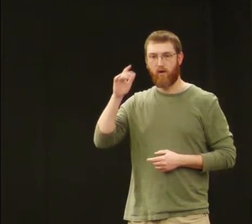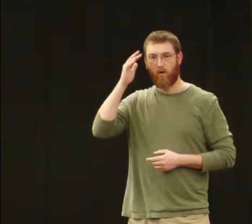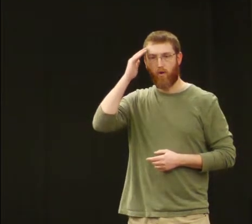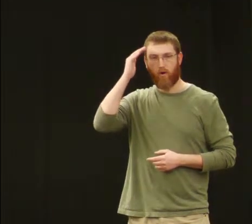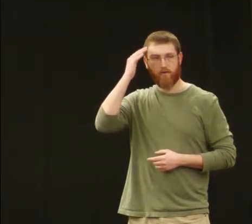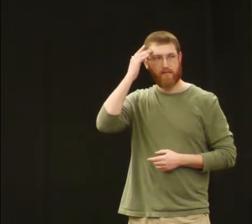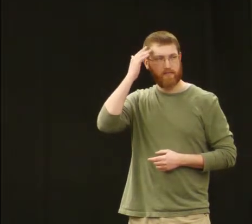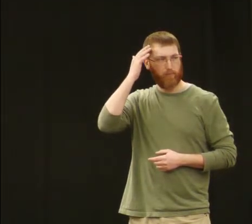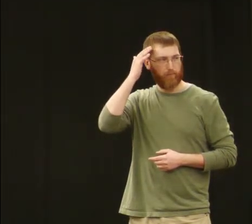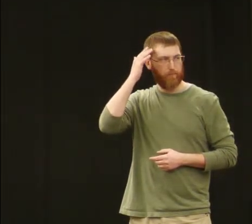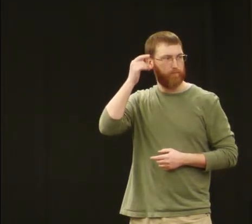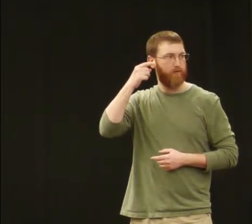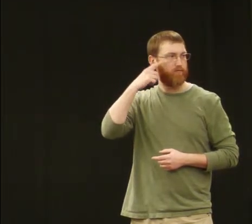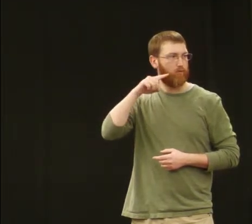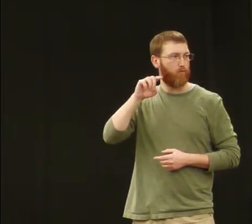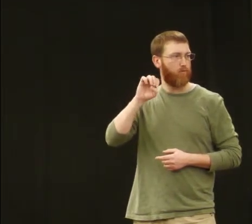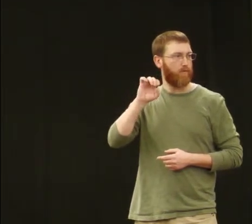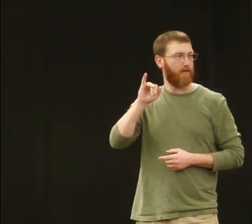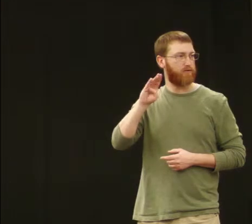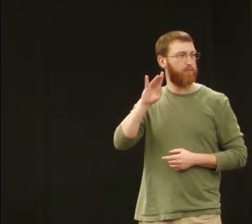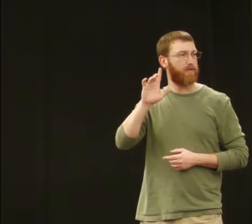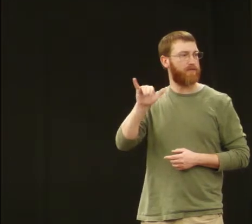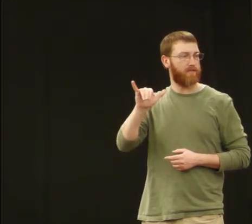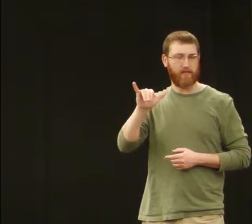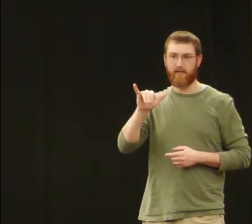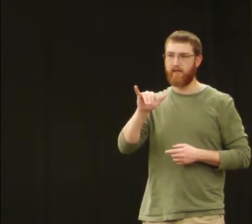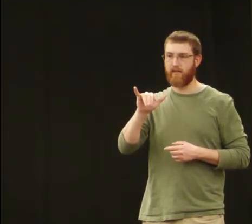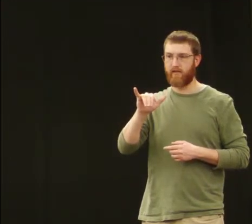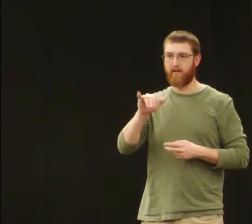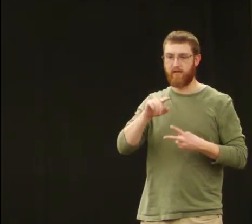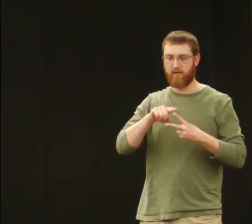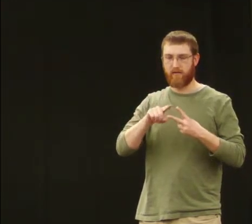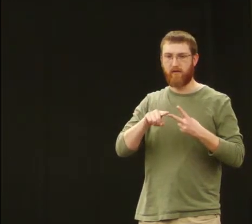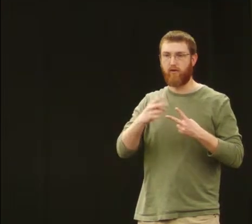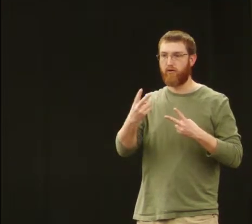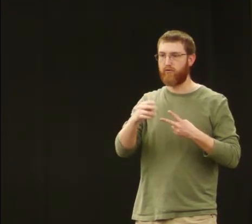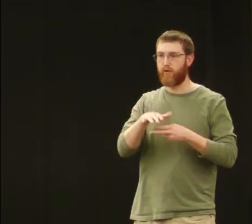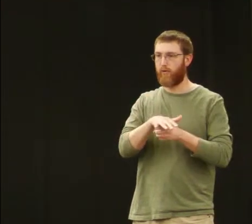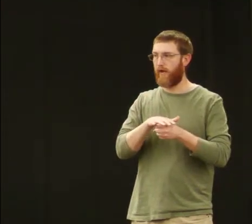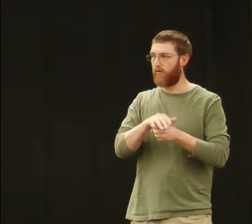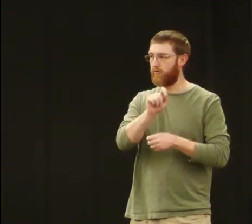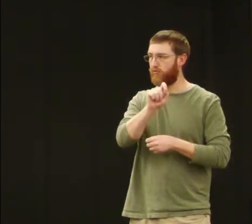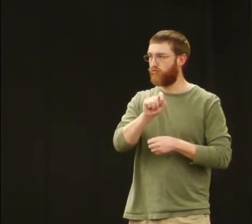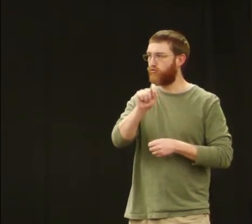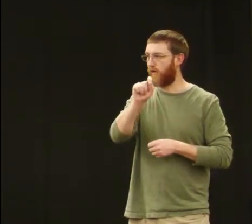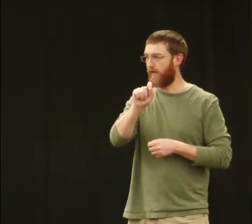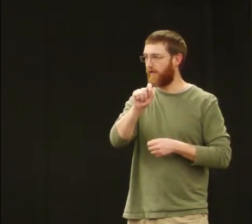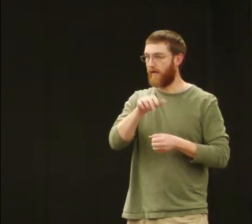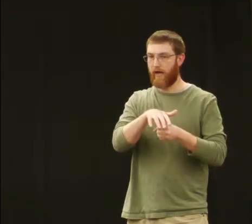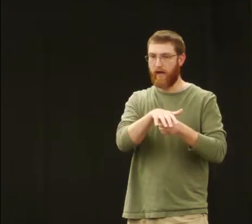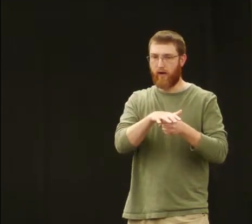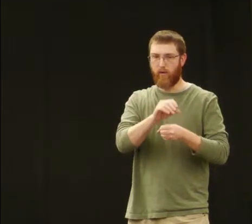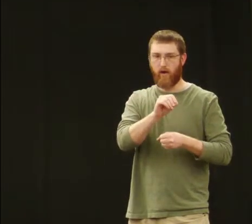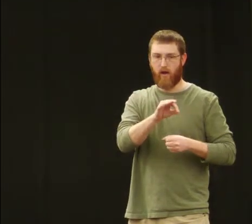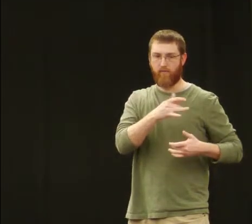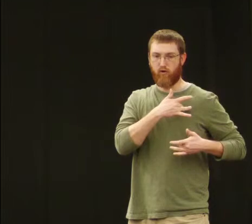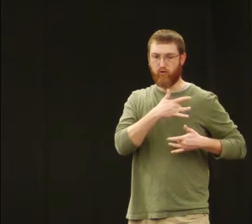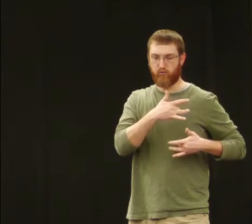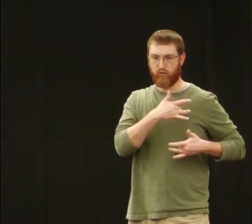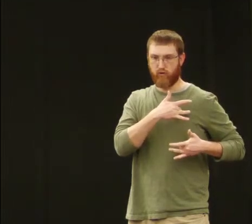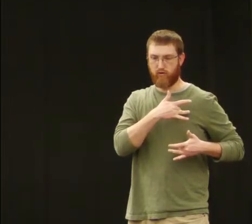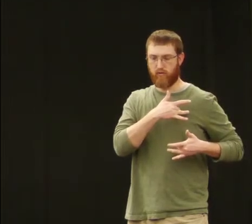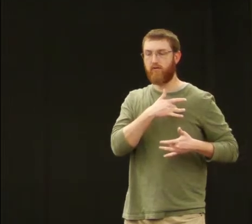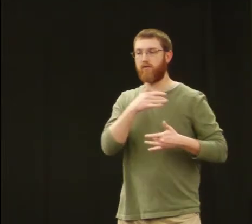in the eligibility form, those two areas helps. You have to check that this is an area of concern to be eligible